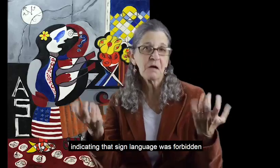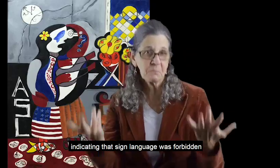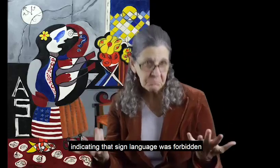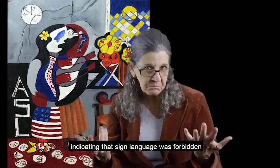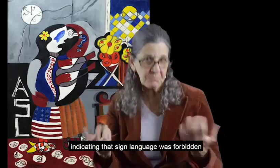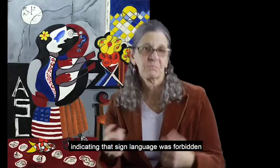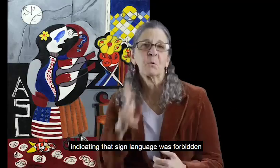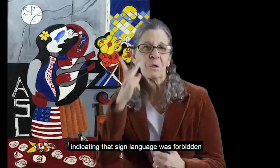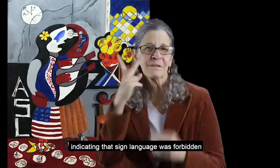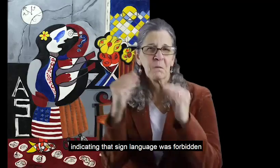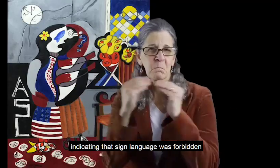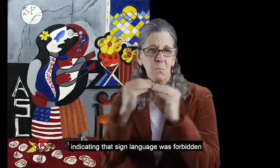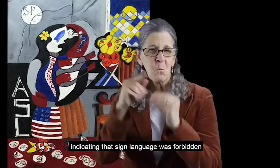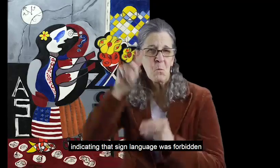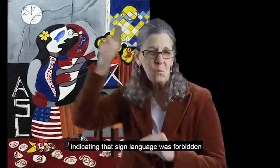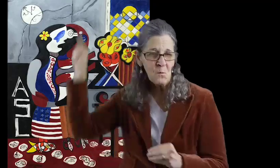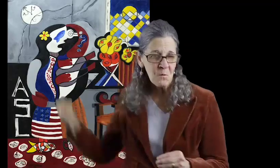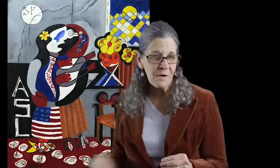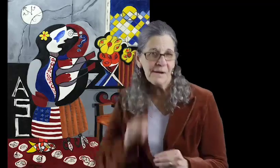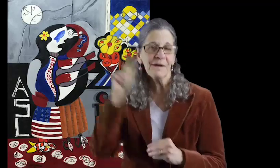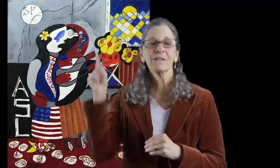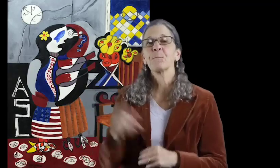indicating that sign language was forbidden.